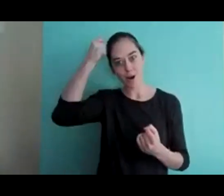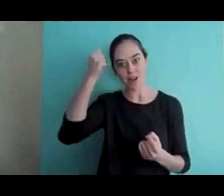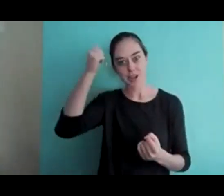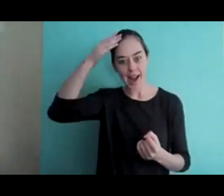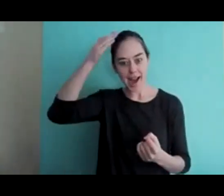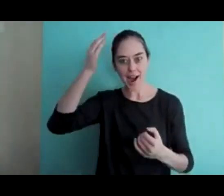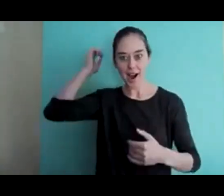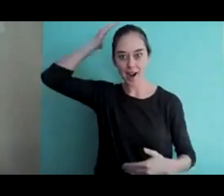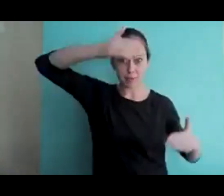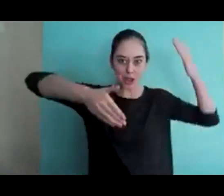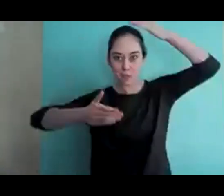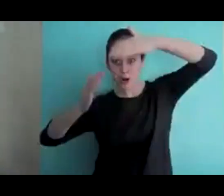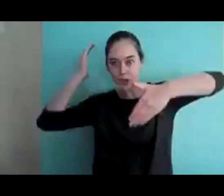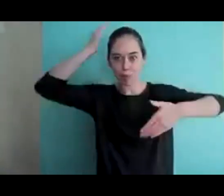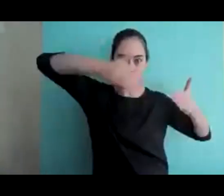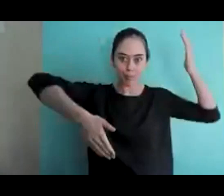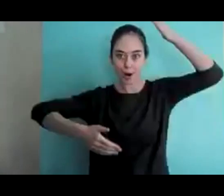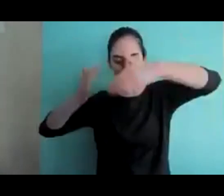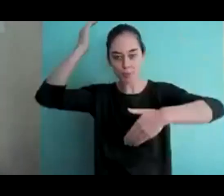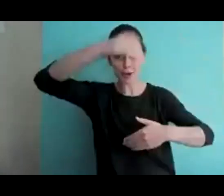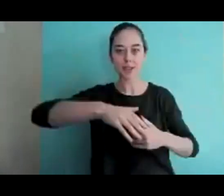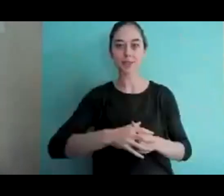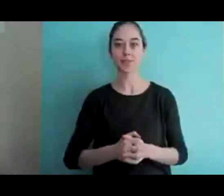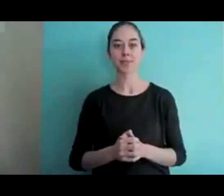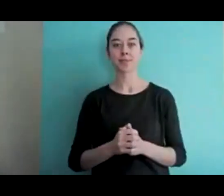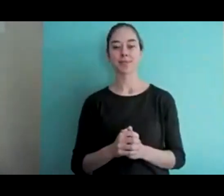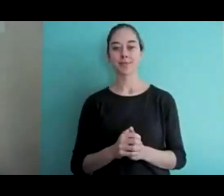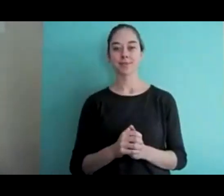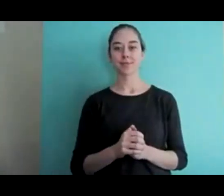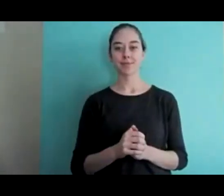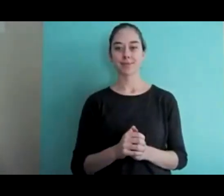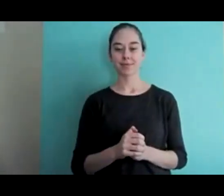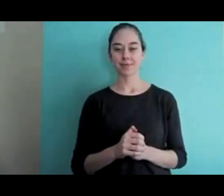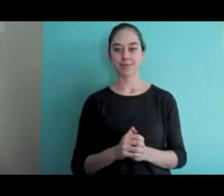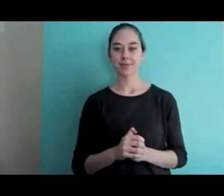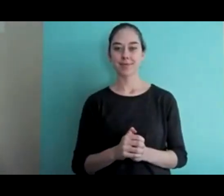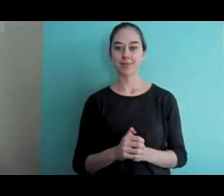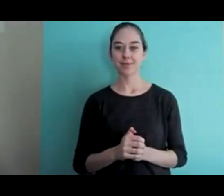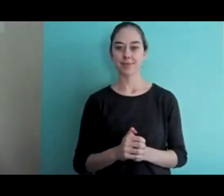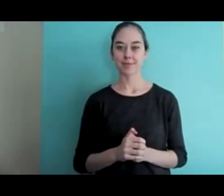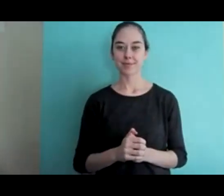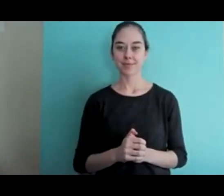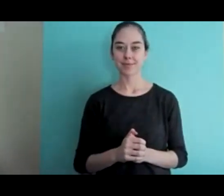go. Brush here, one over, then the other. Come. Up, up.